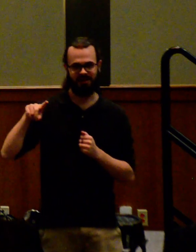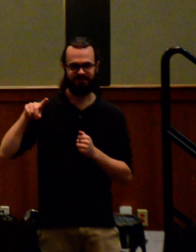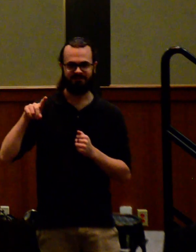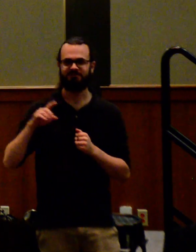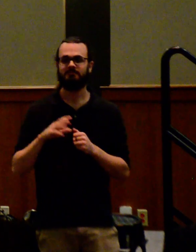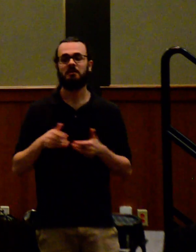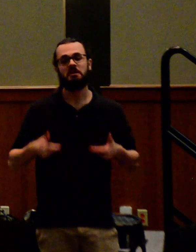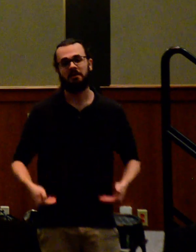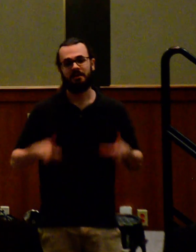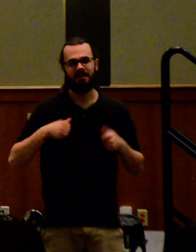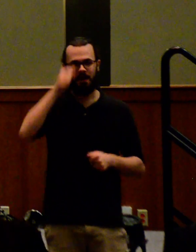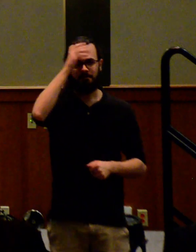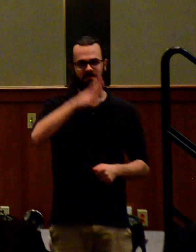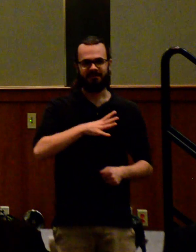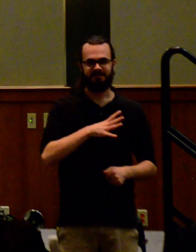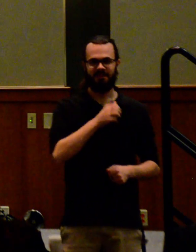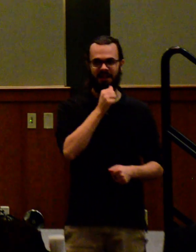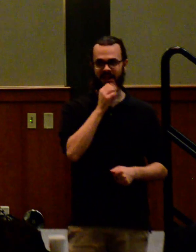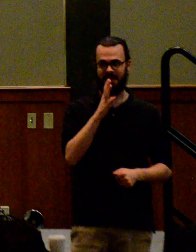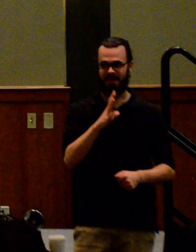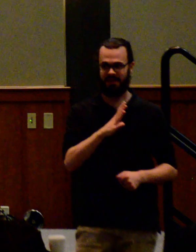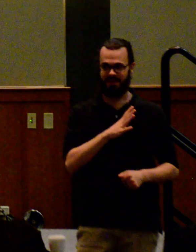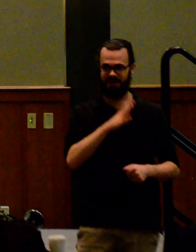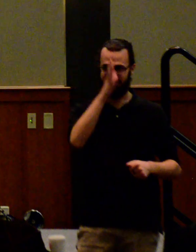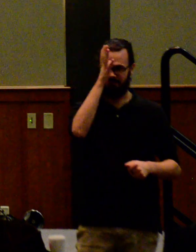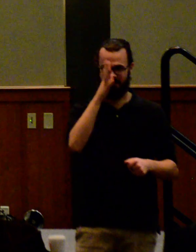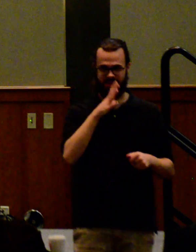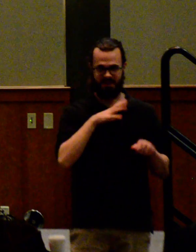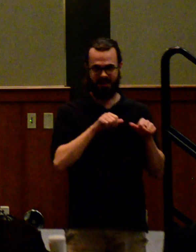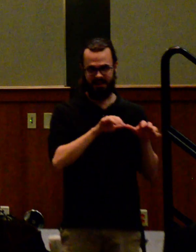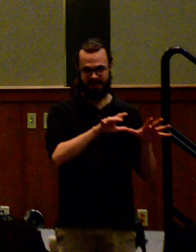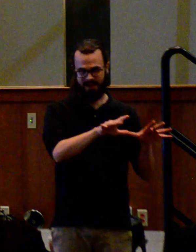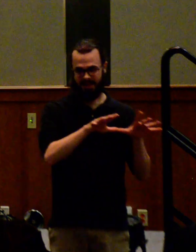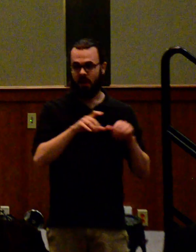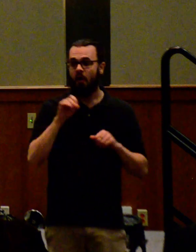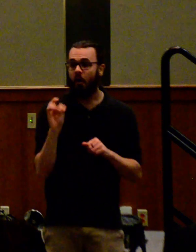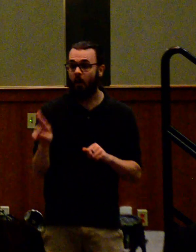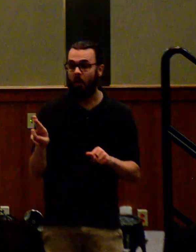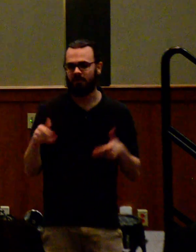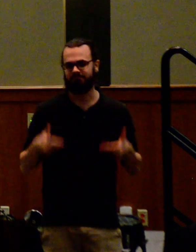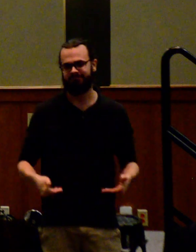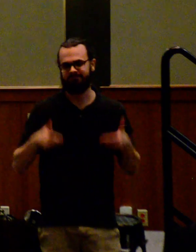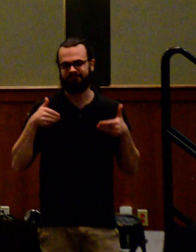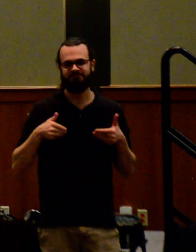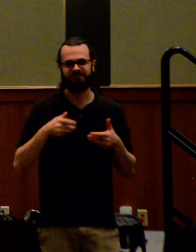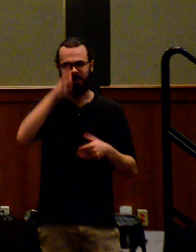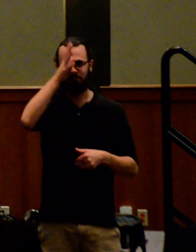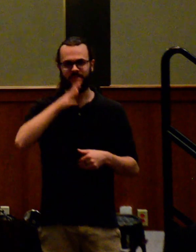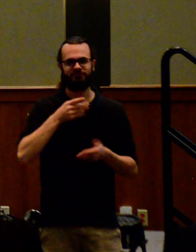morning as Mr. Ladies Man. Or some of you may know me as Mr. Treasurer. Big